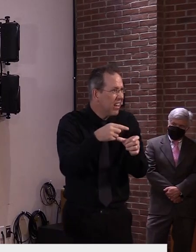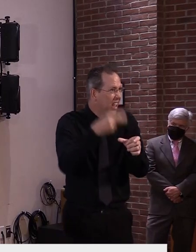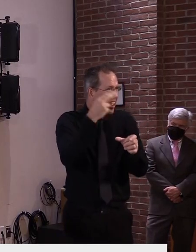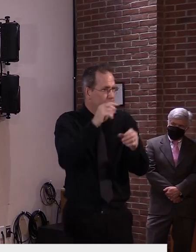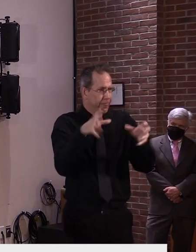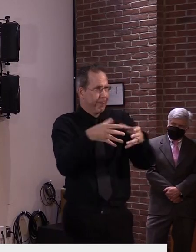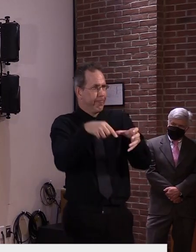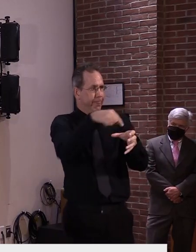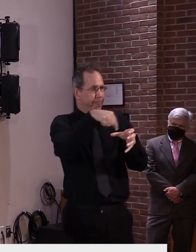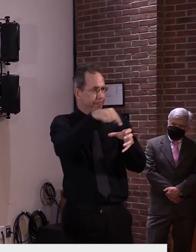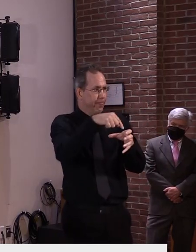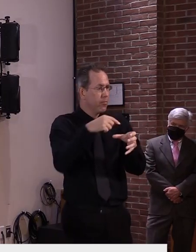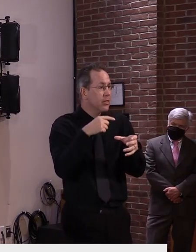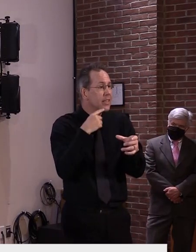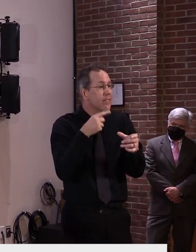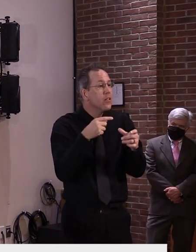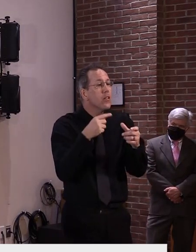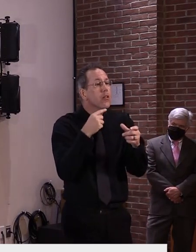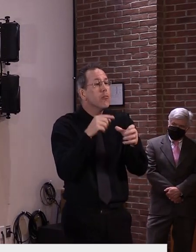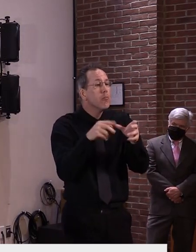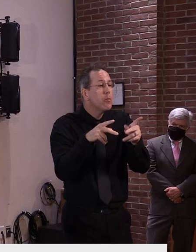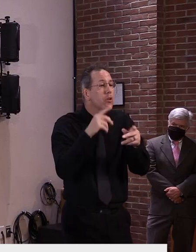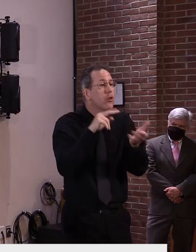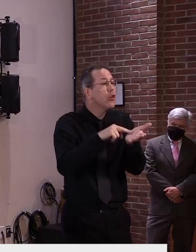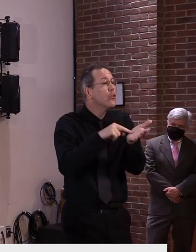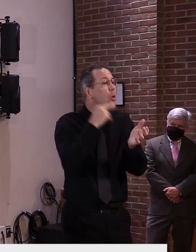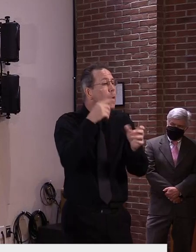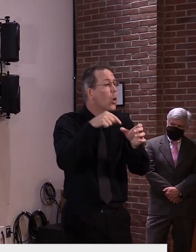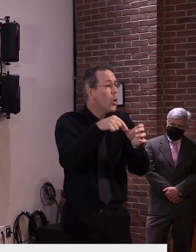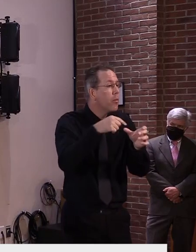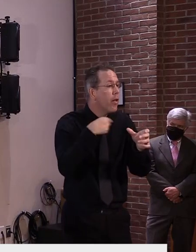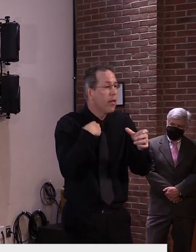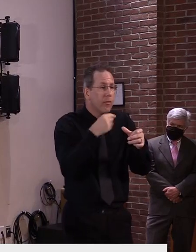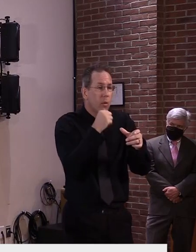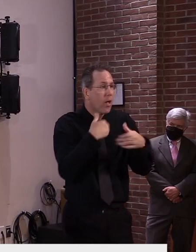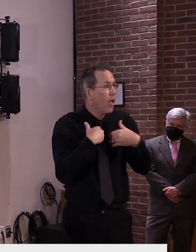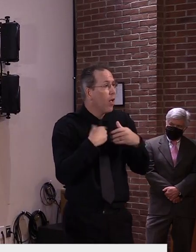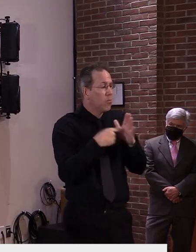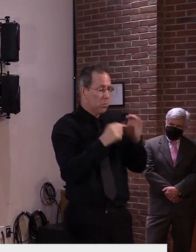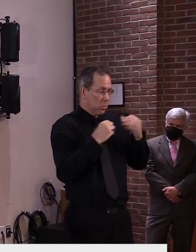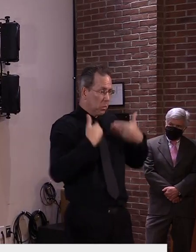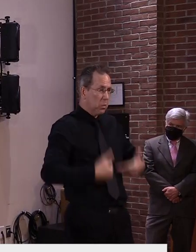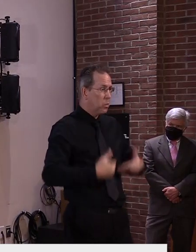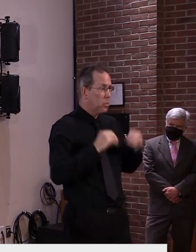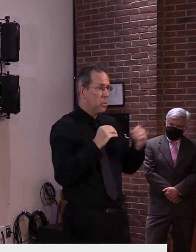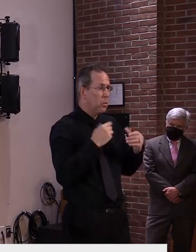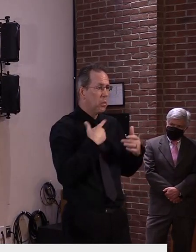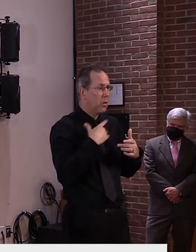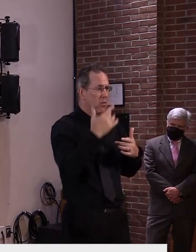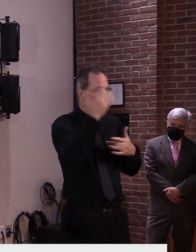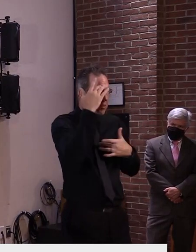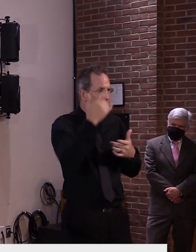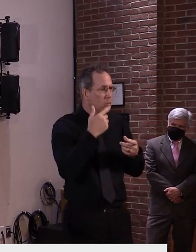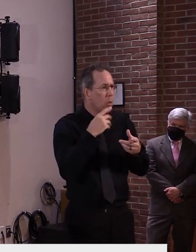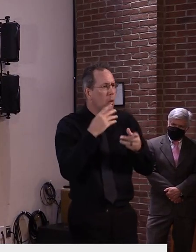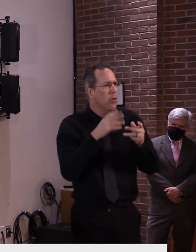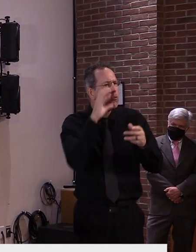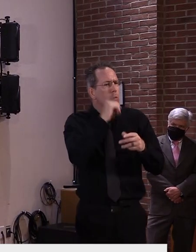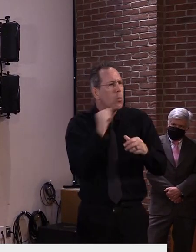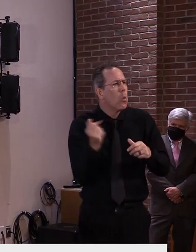symptoms, we have to be careful how we interpret the test result that we get in those settings.